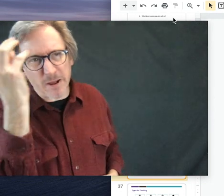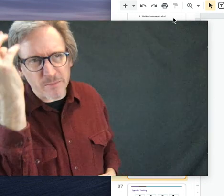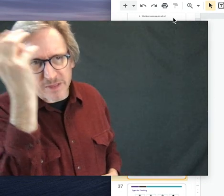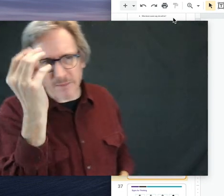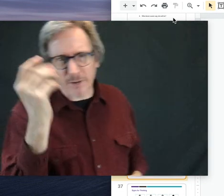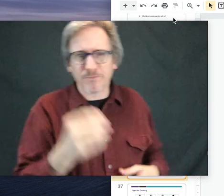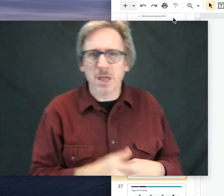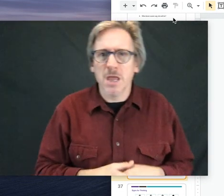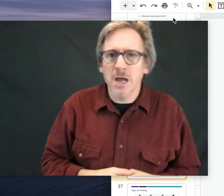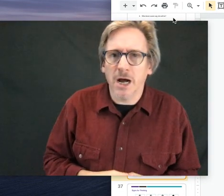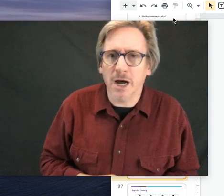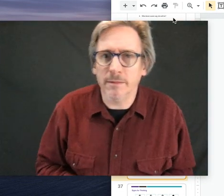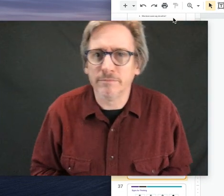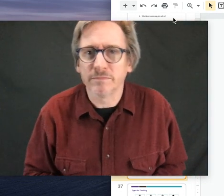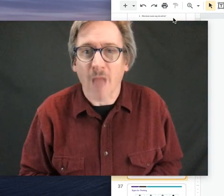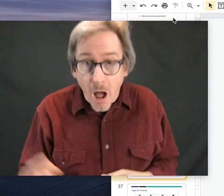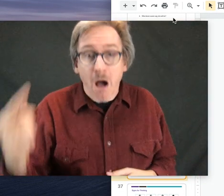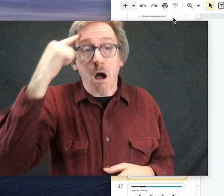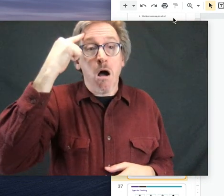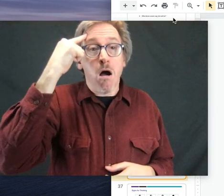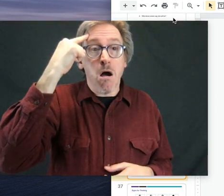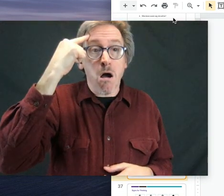Thinking about.